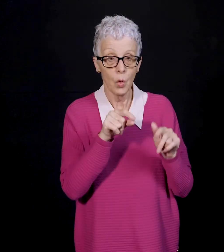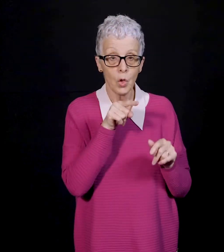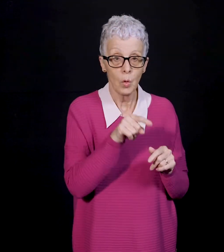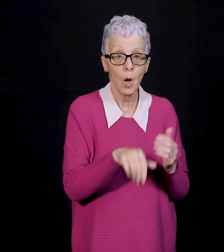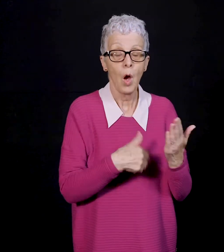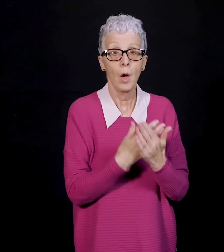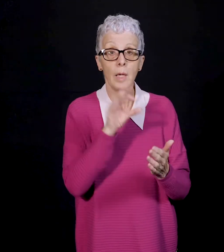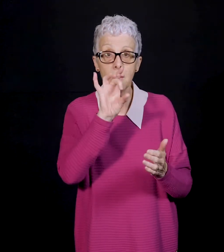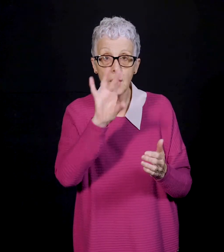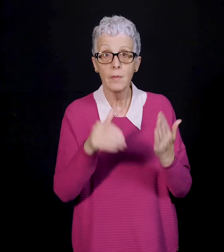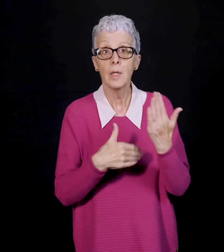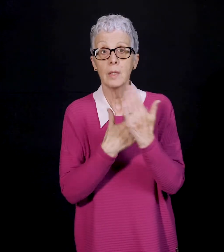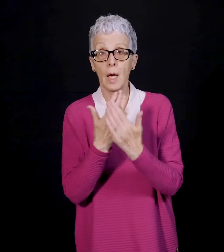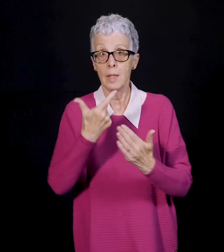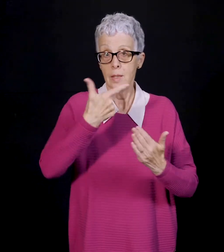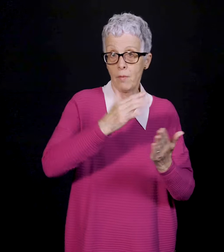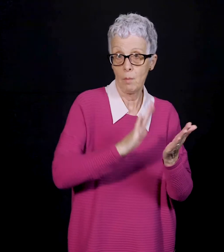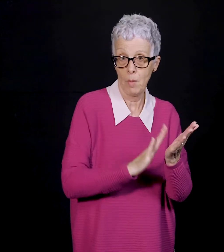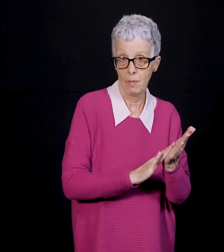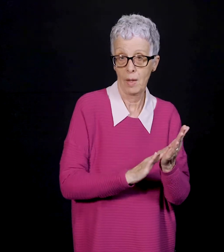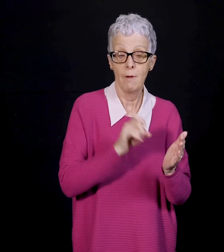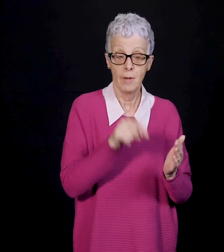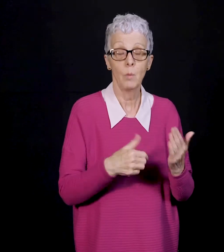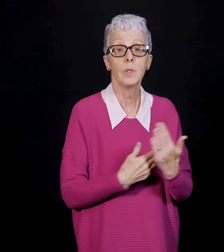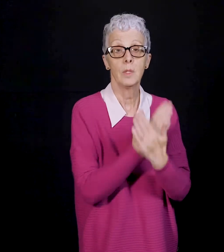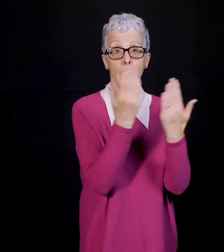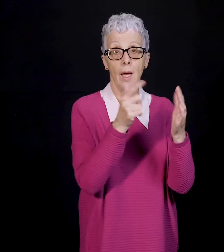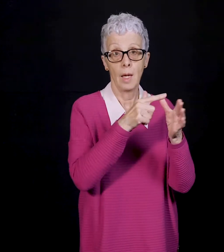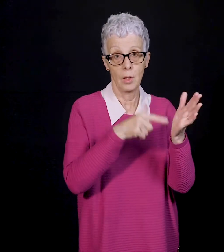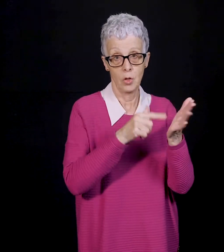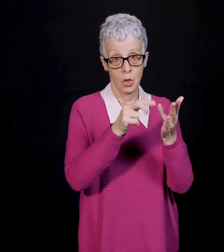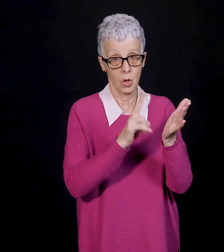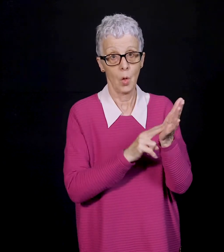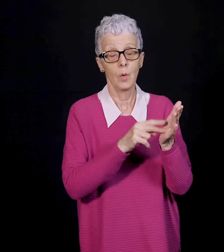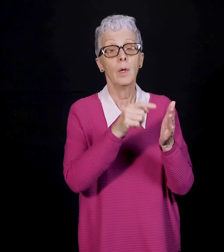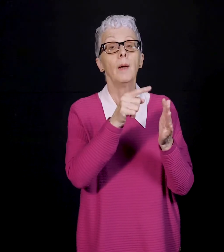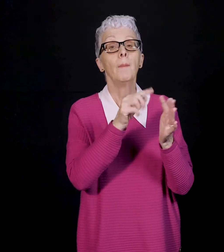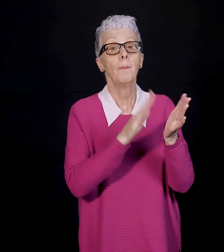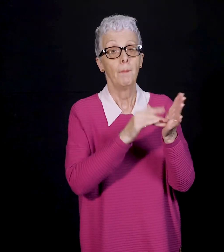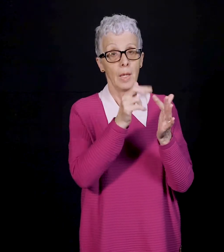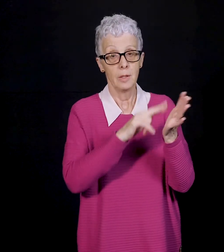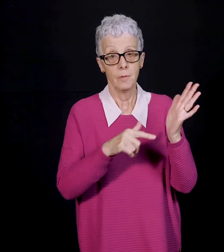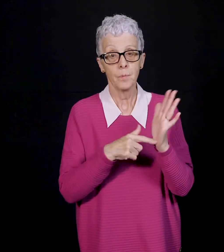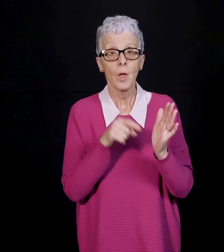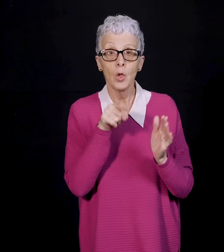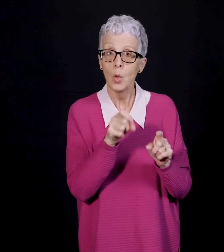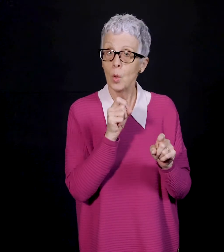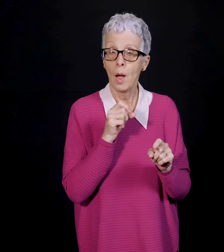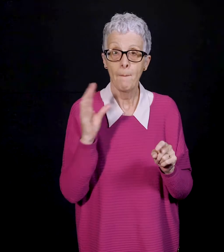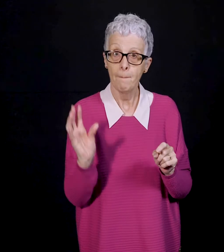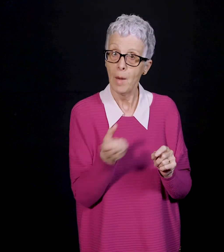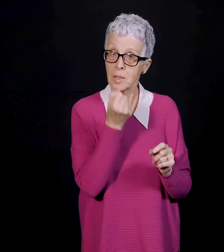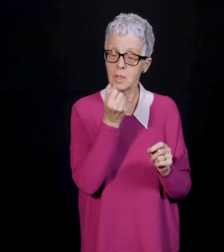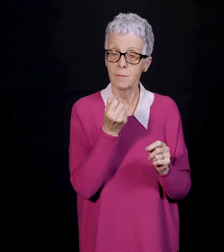the 10th day of the 7th month," which was the day in which the Day of Atonement was to be conducted. It said, "You must